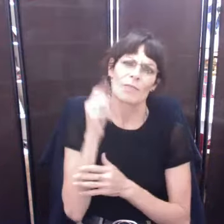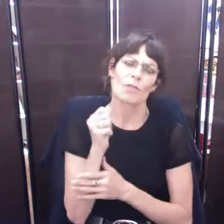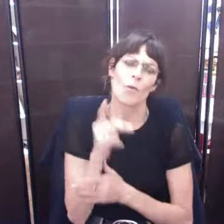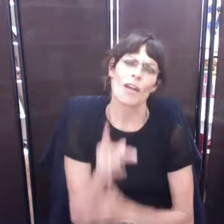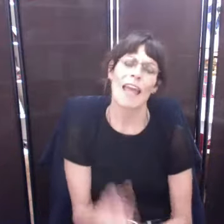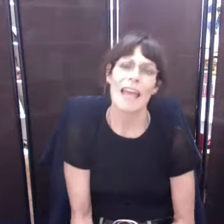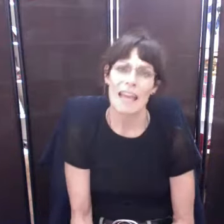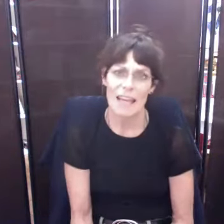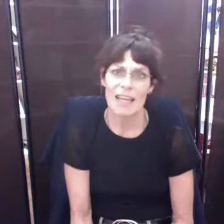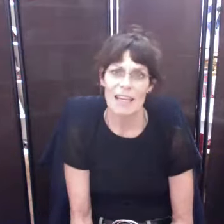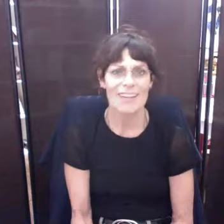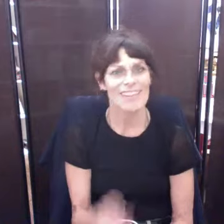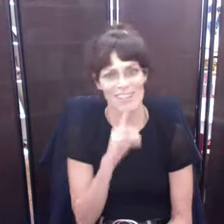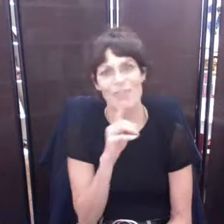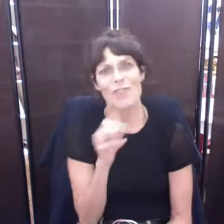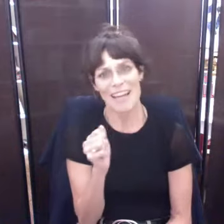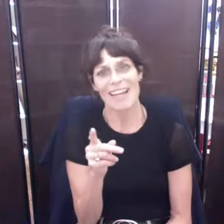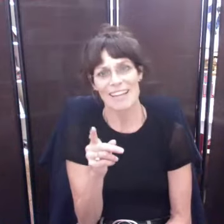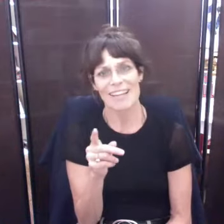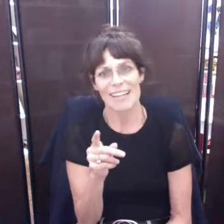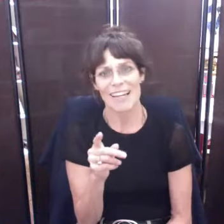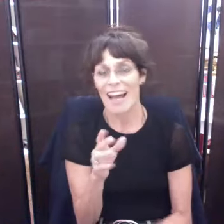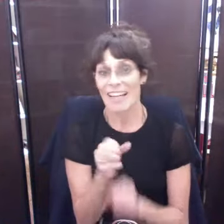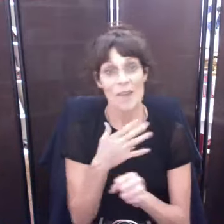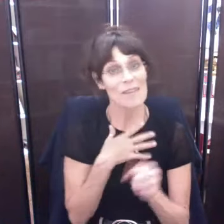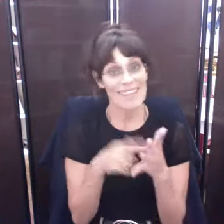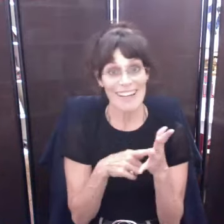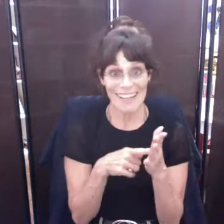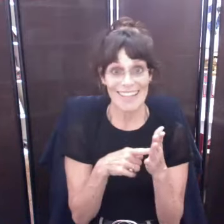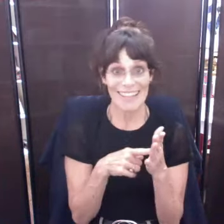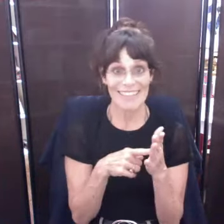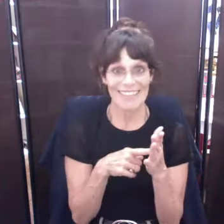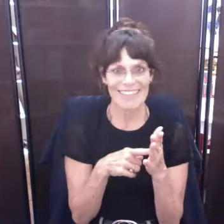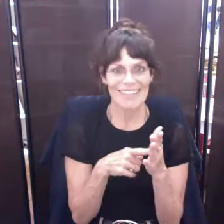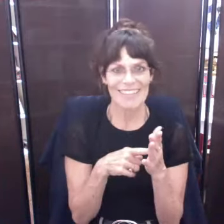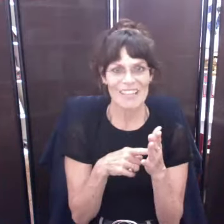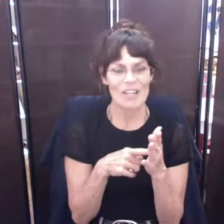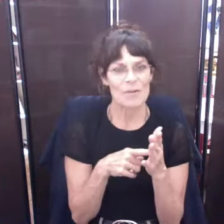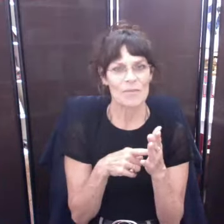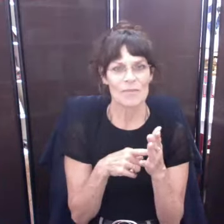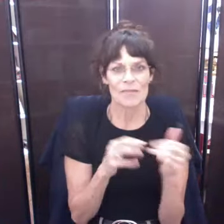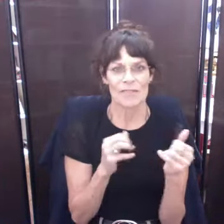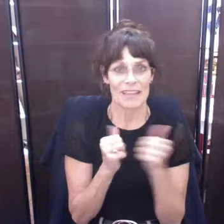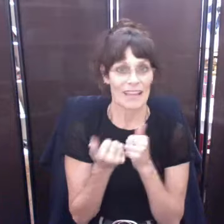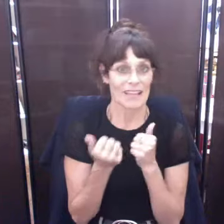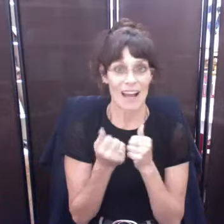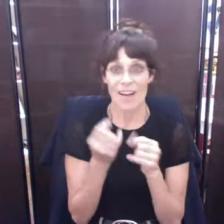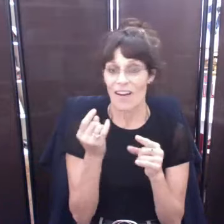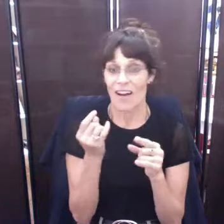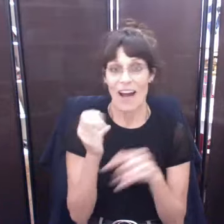And he was. I got my sign. And that's how Alcoholics Anonymous has been.